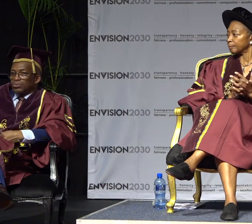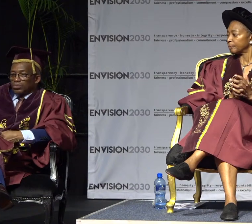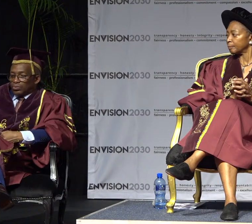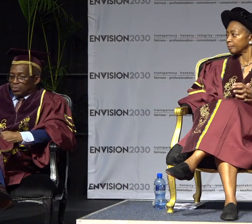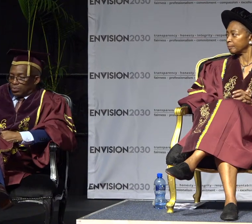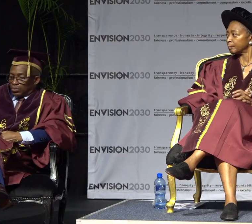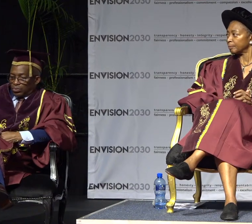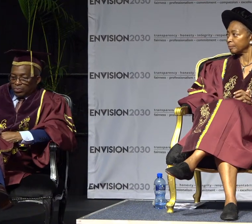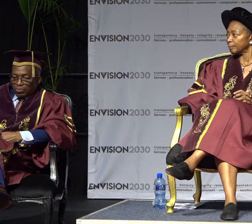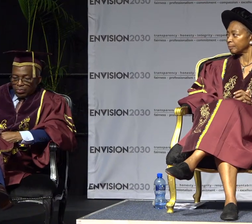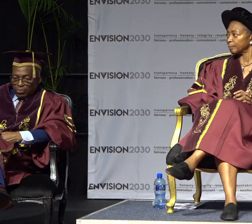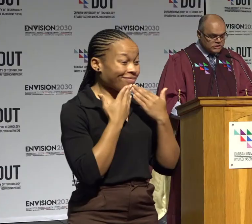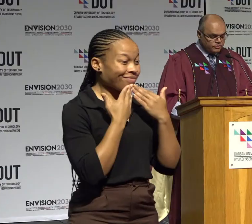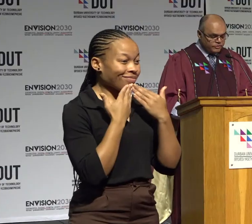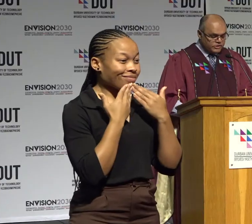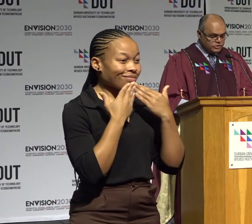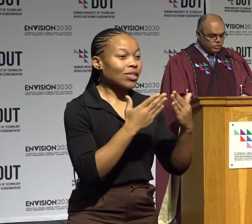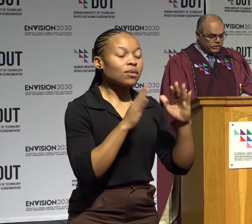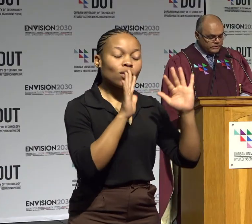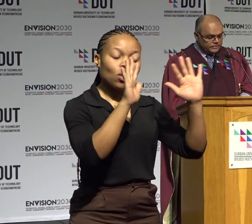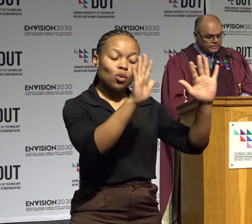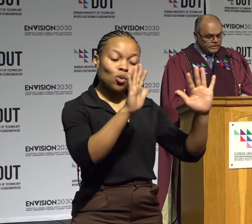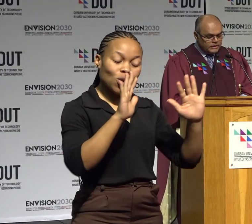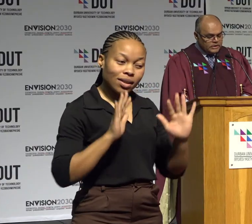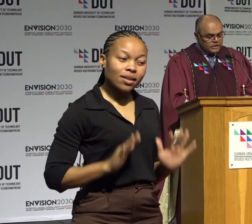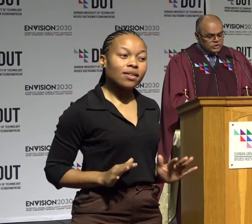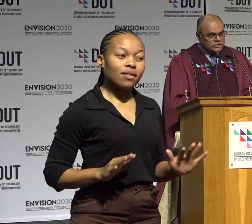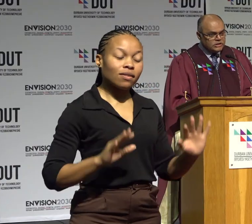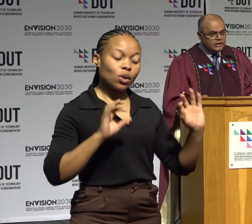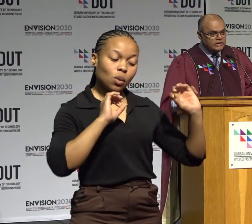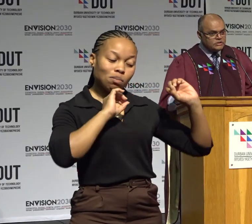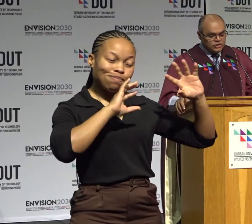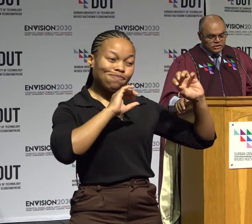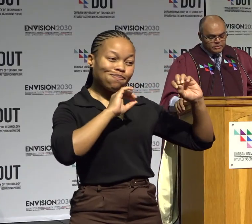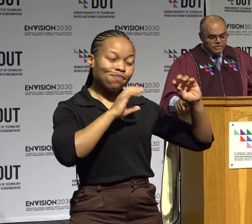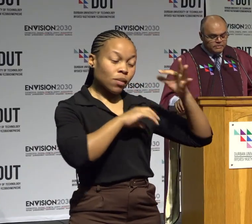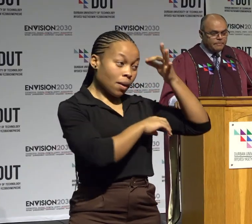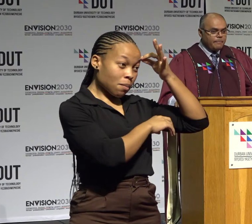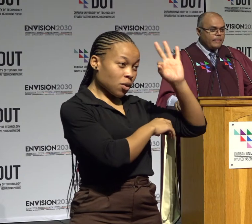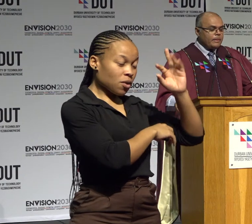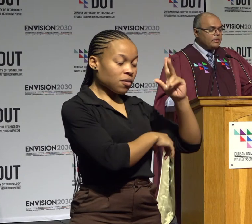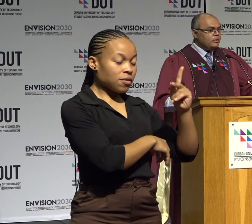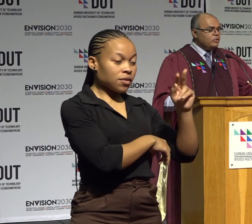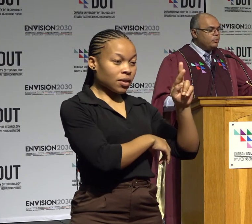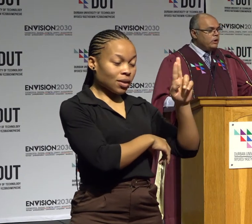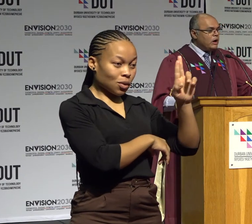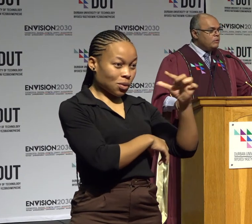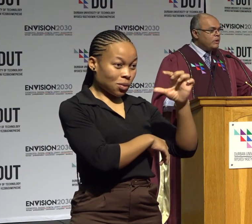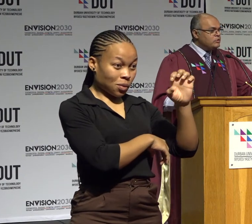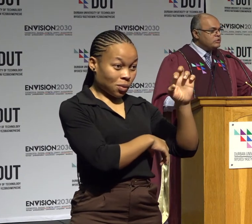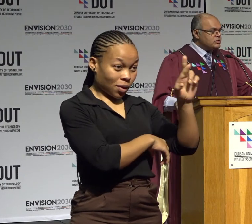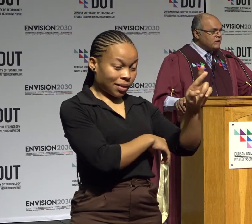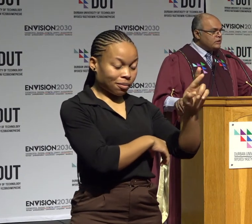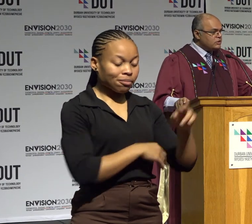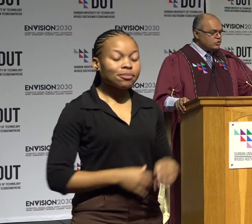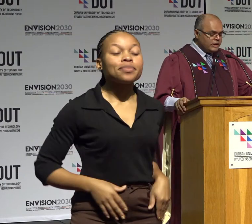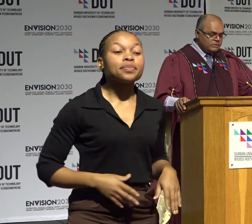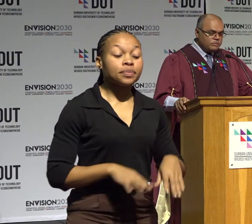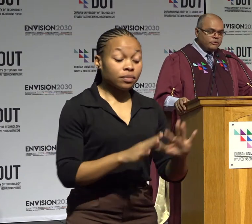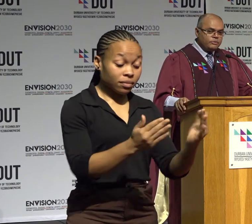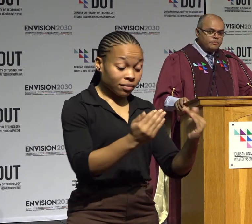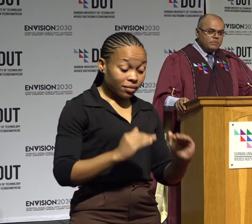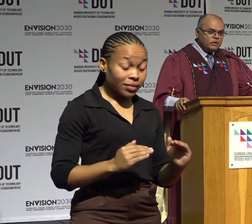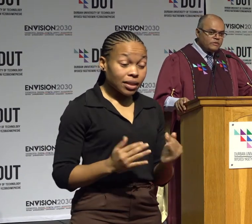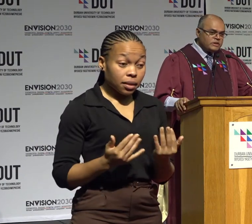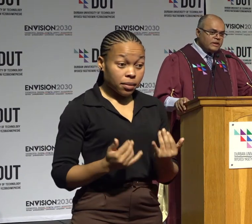Thank you for those wonderful words, Professor Kruger. Chancellor, ladies and gentlemen, we are about to sing the National Anthem